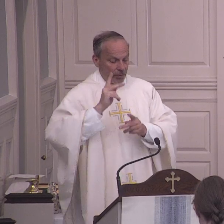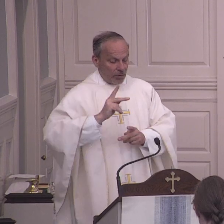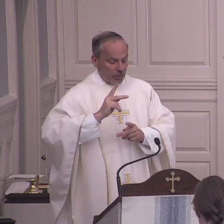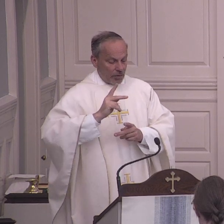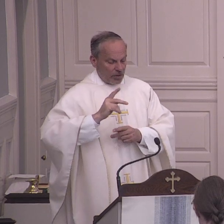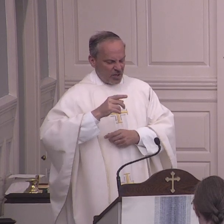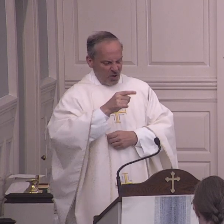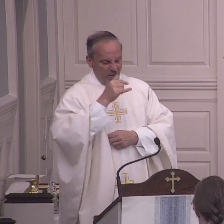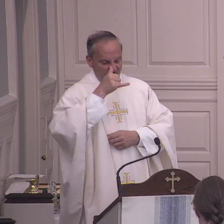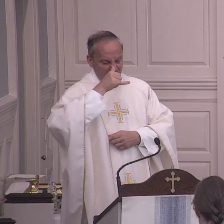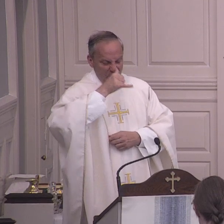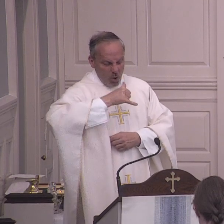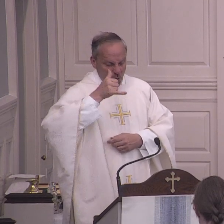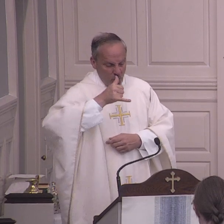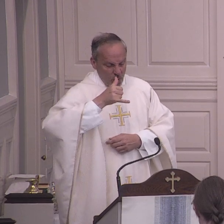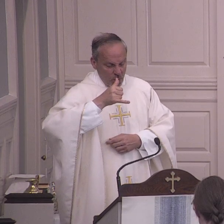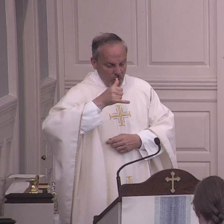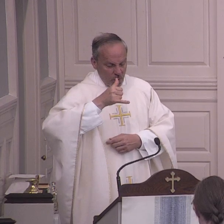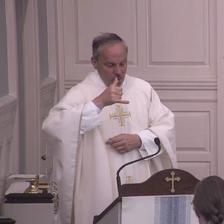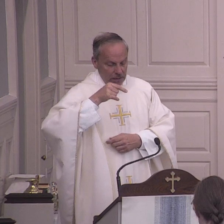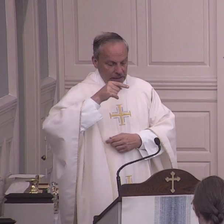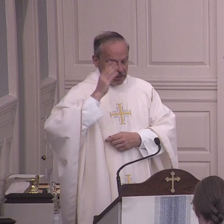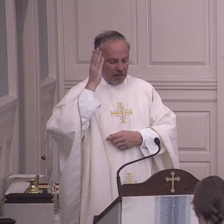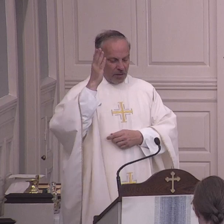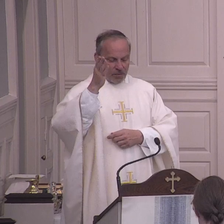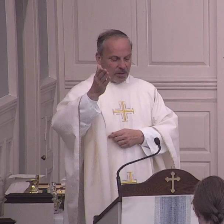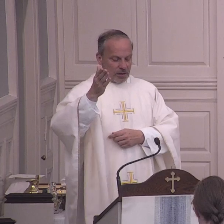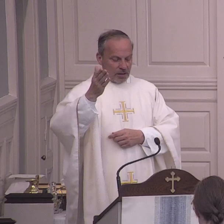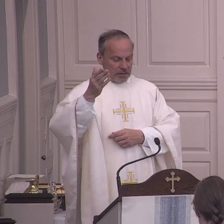And whoever says, you fool,